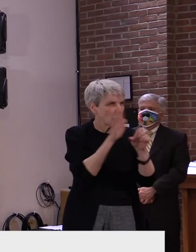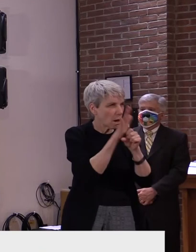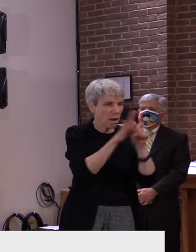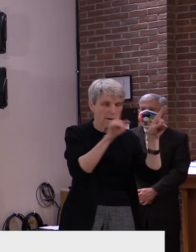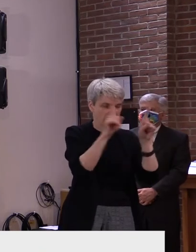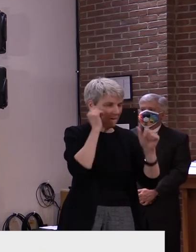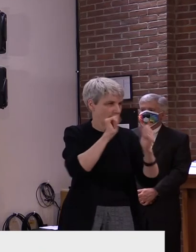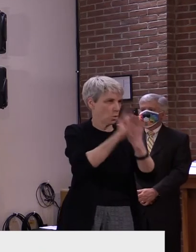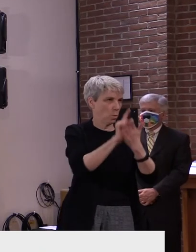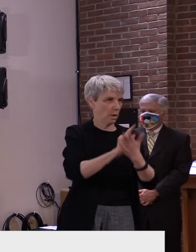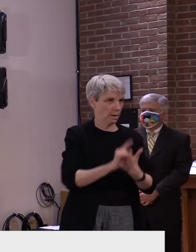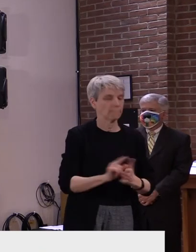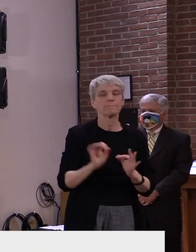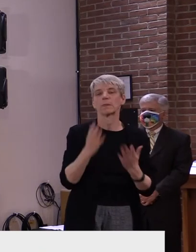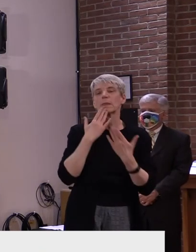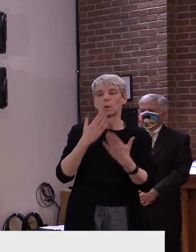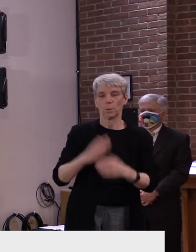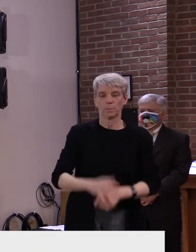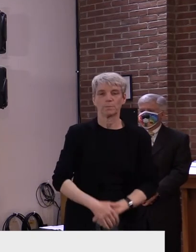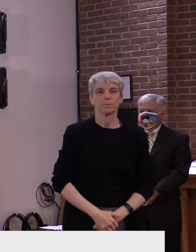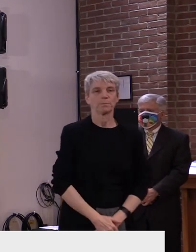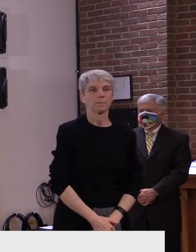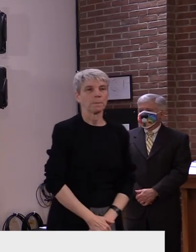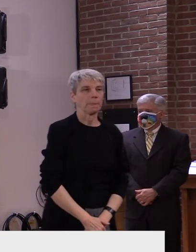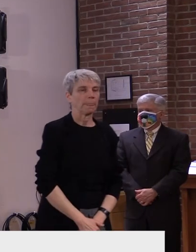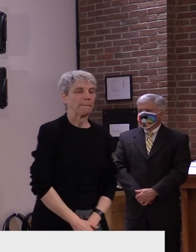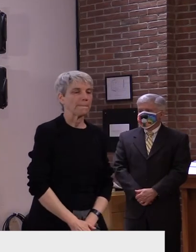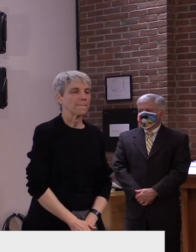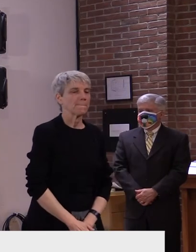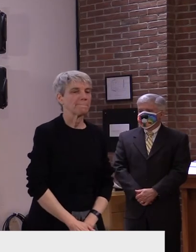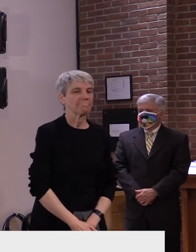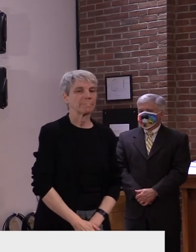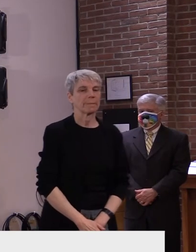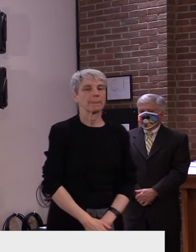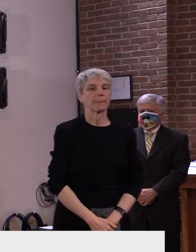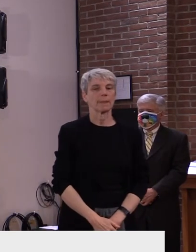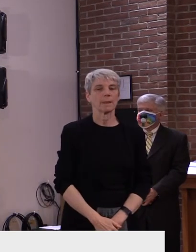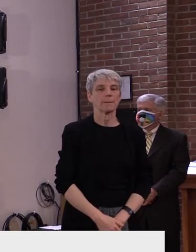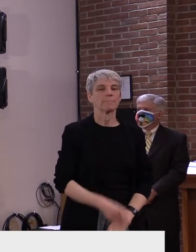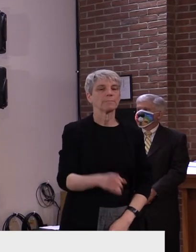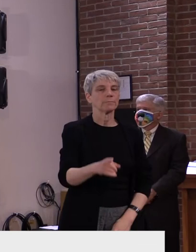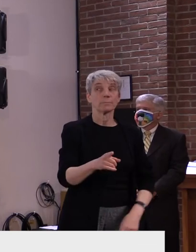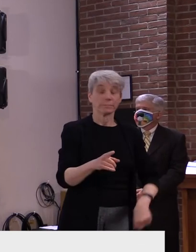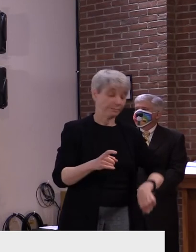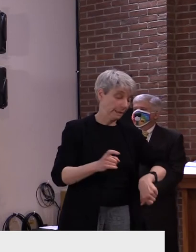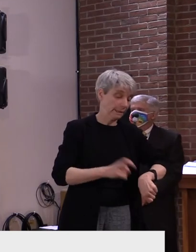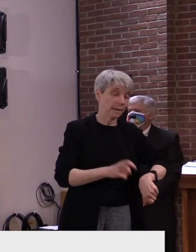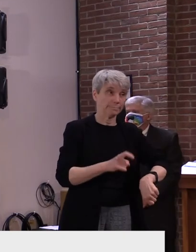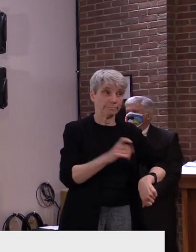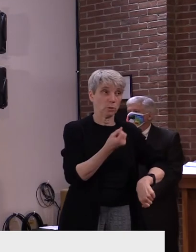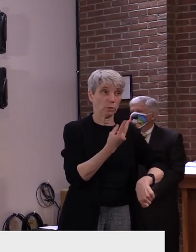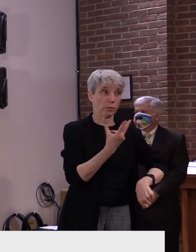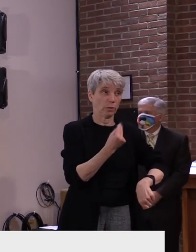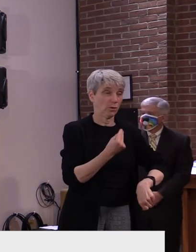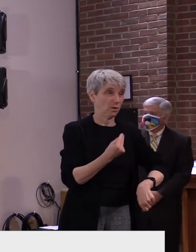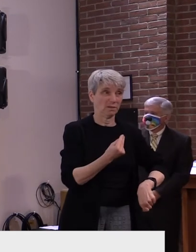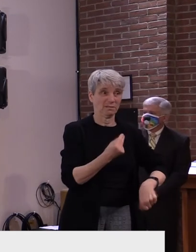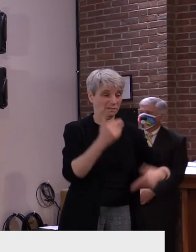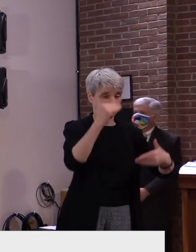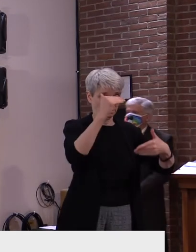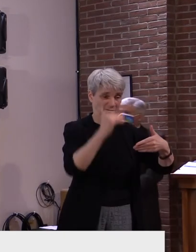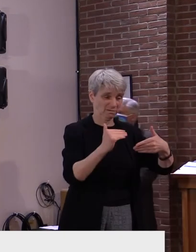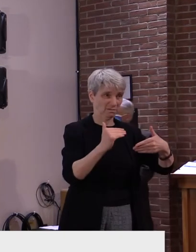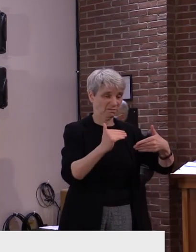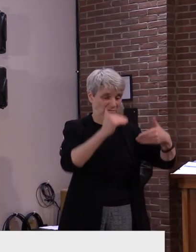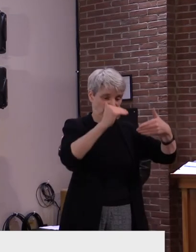okay thank you all for the time all right and just a quick time check it is 12 30 and we're only about halfway